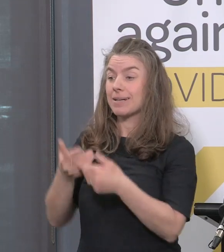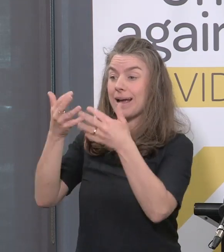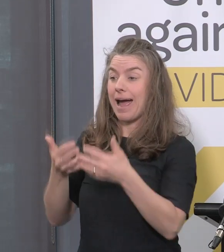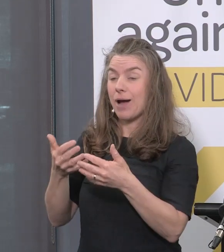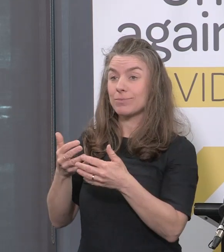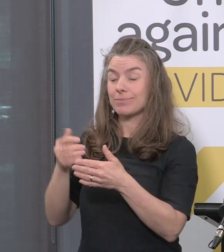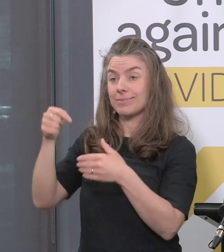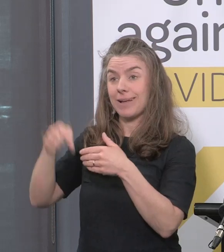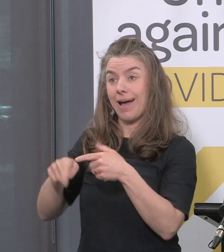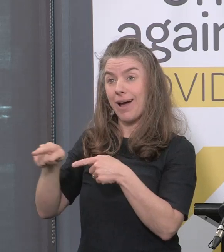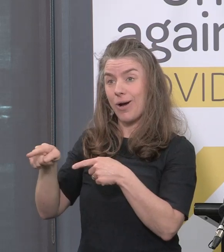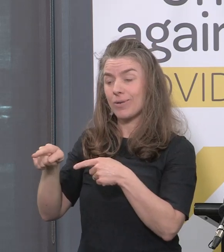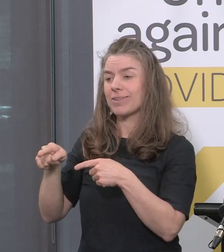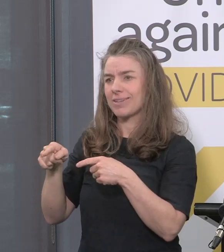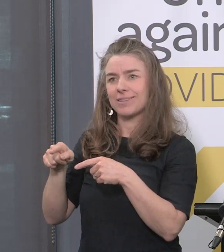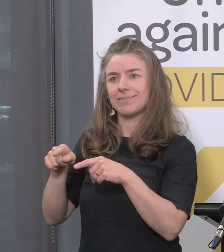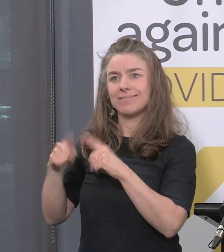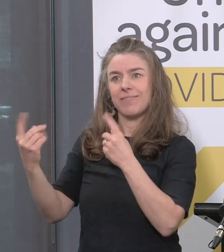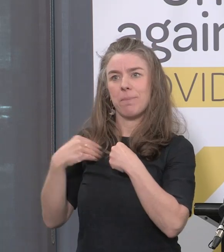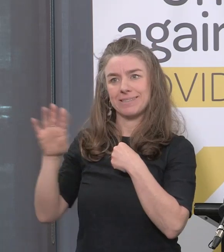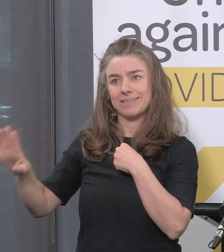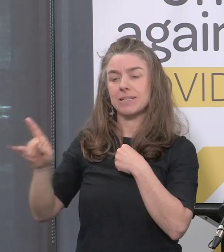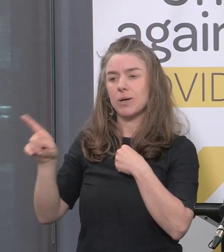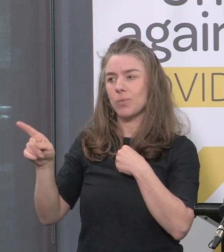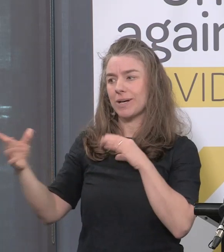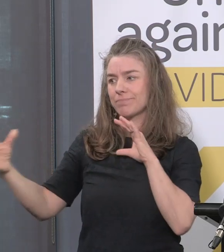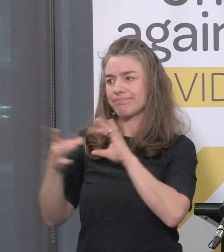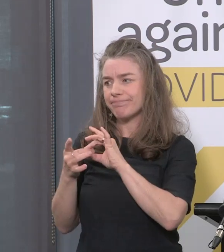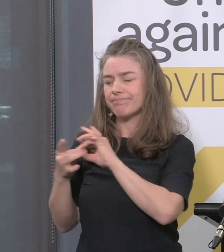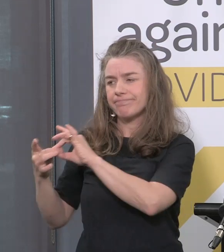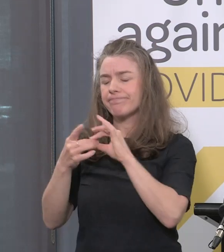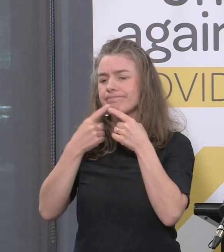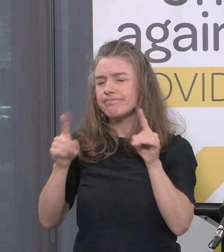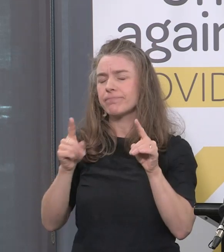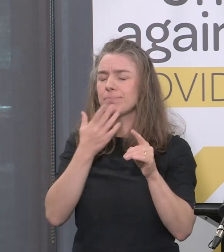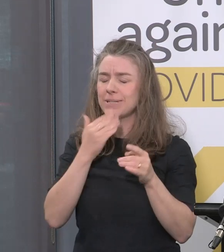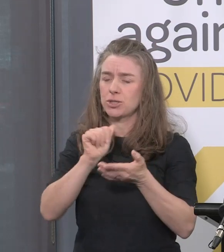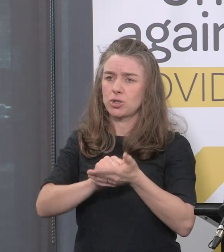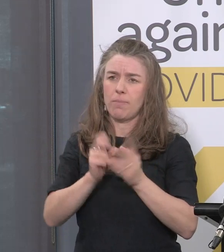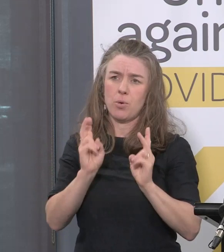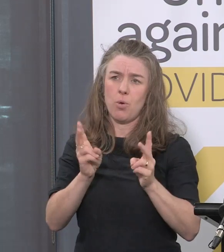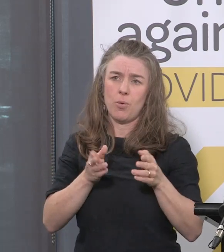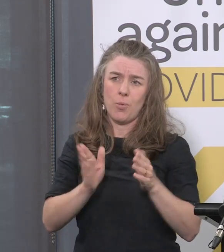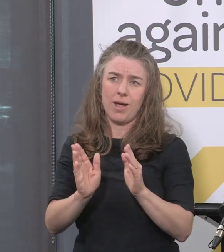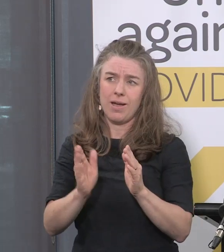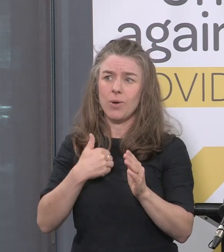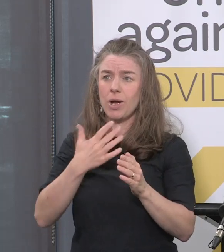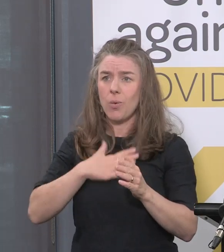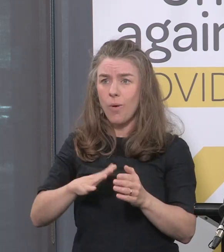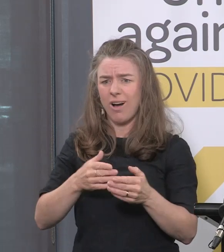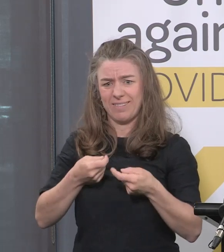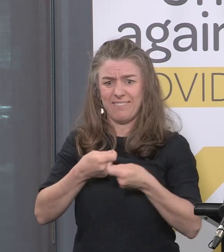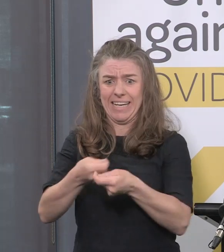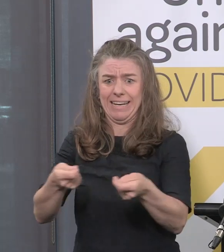have jointly reached out to New Zealanders, asking them to shop normally so we can collectively continue to feed New